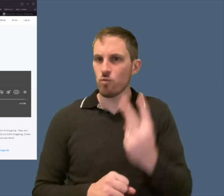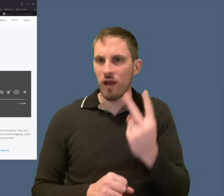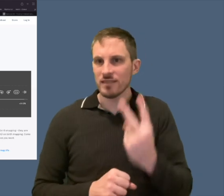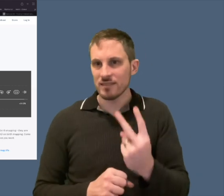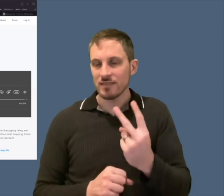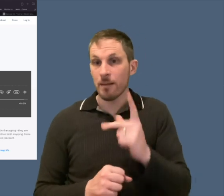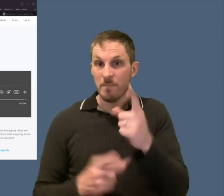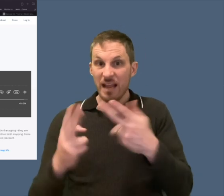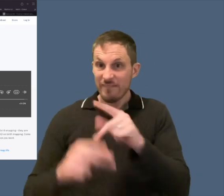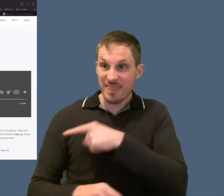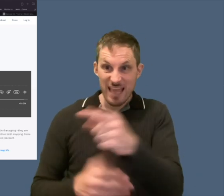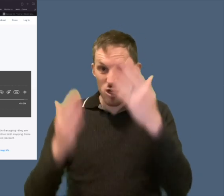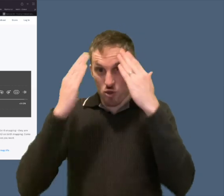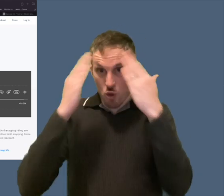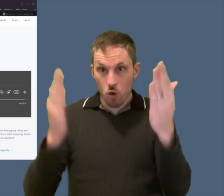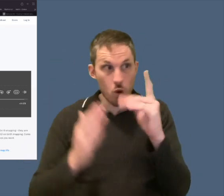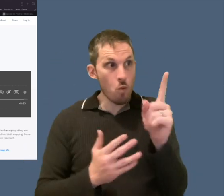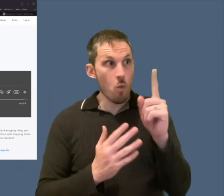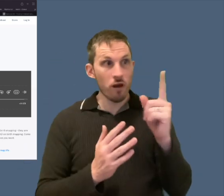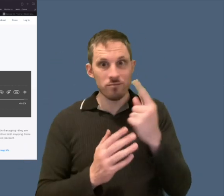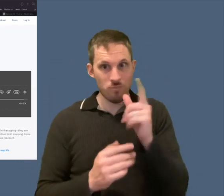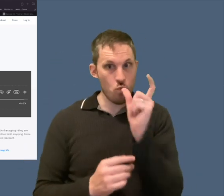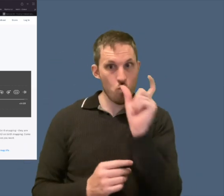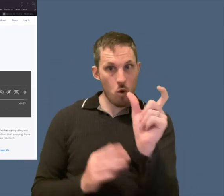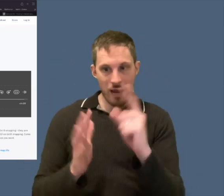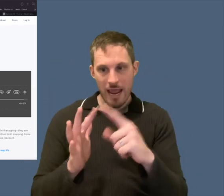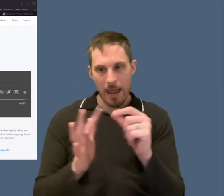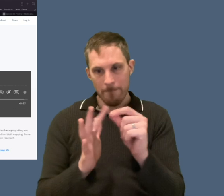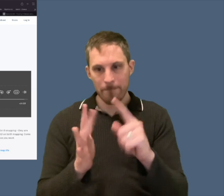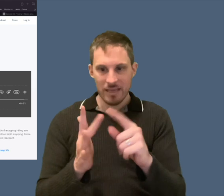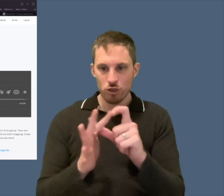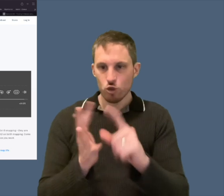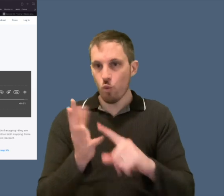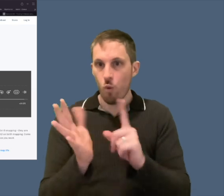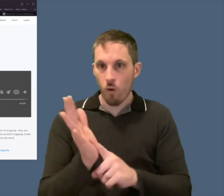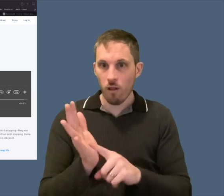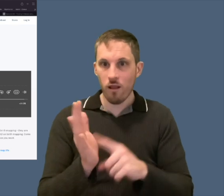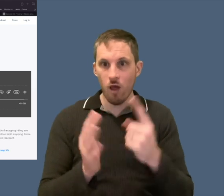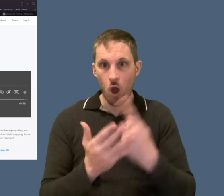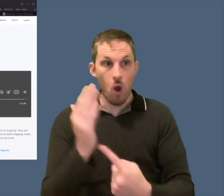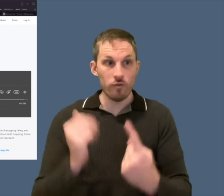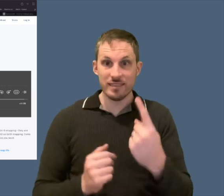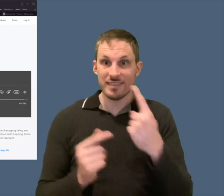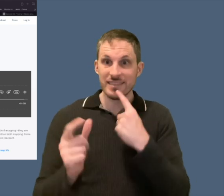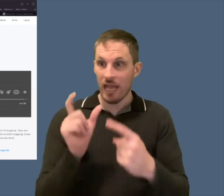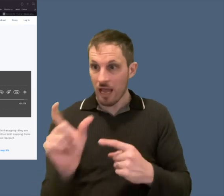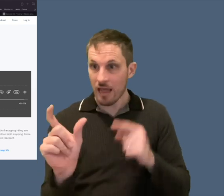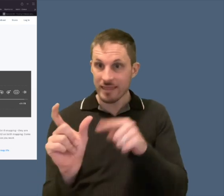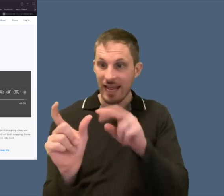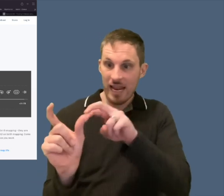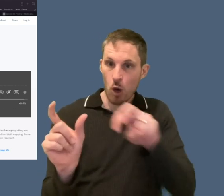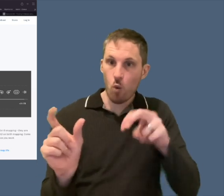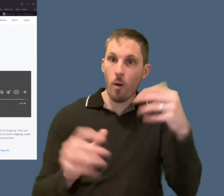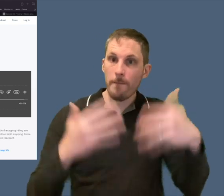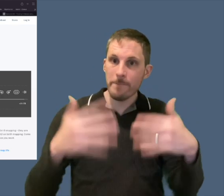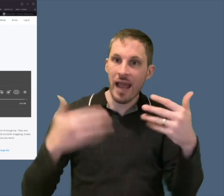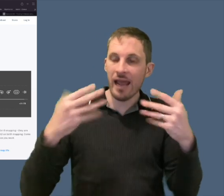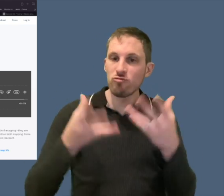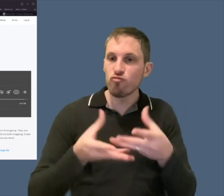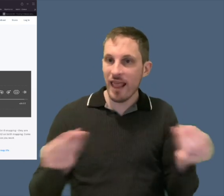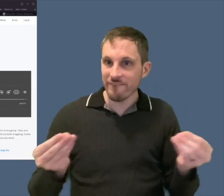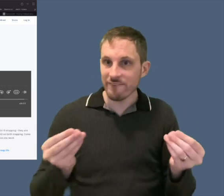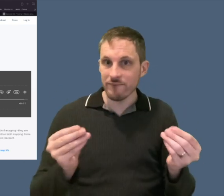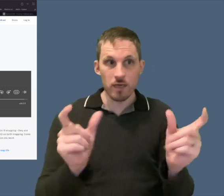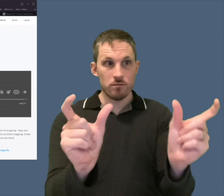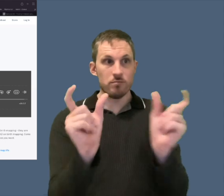if they don't know what's involved with an epidural and all they hear about is pain relief, it is